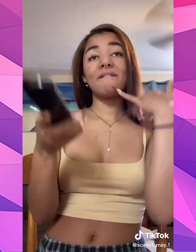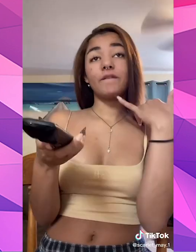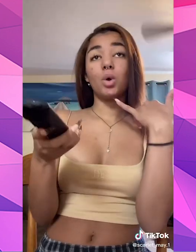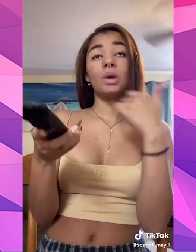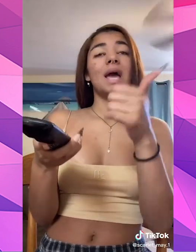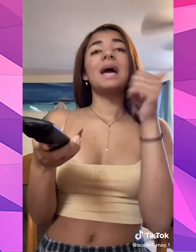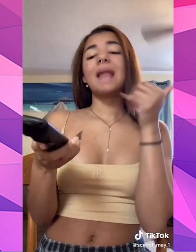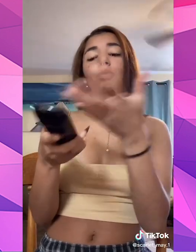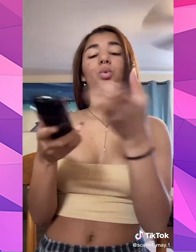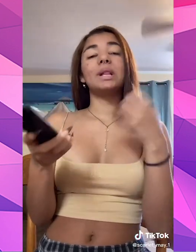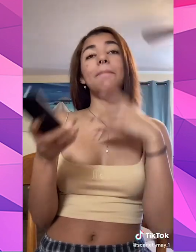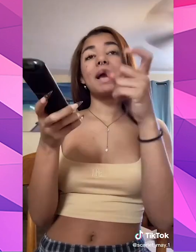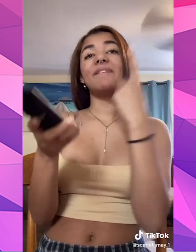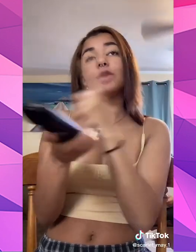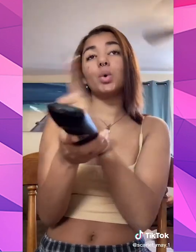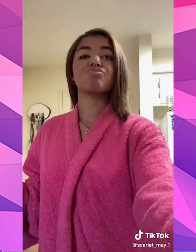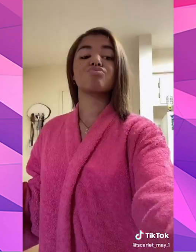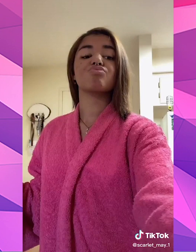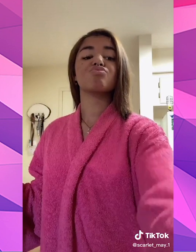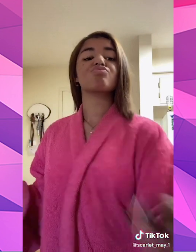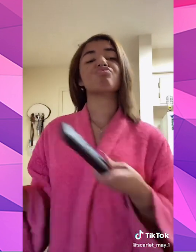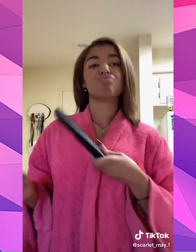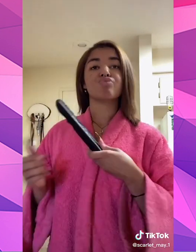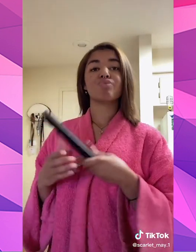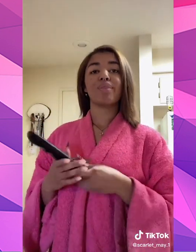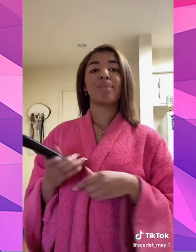give you my phone And I won't be playing my game for a week